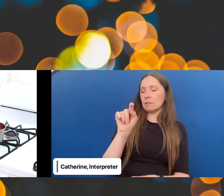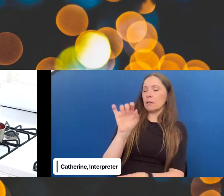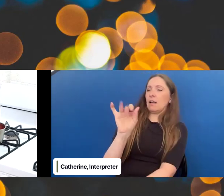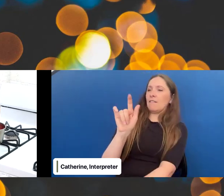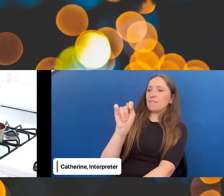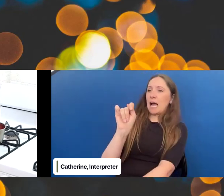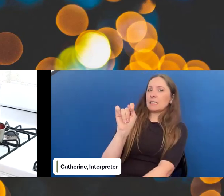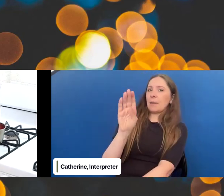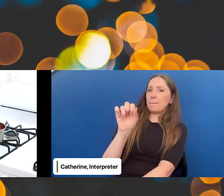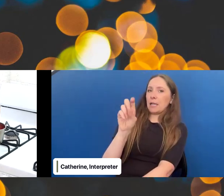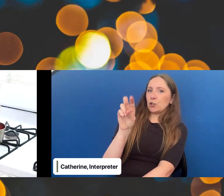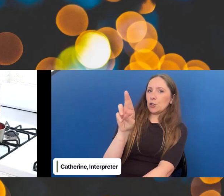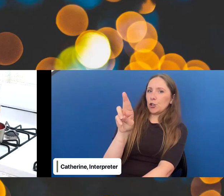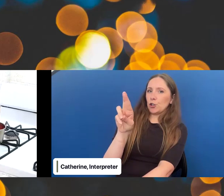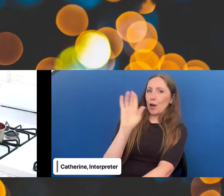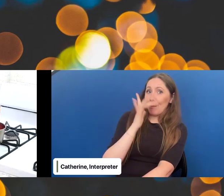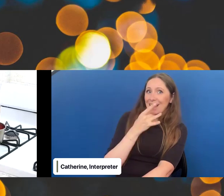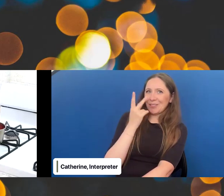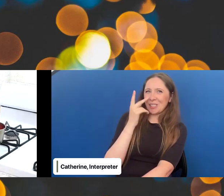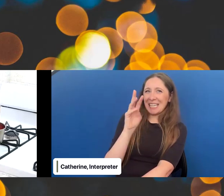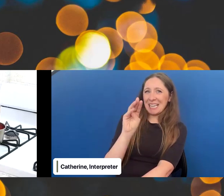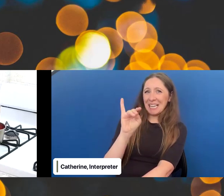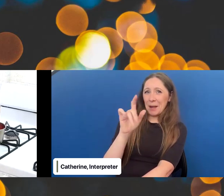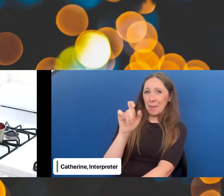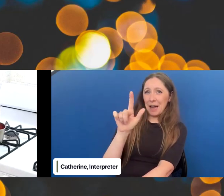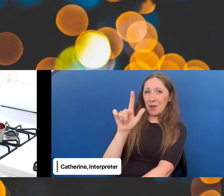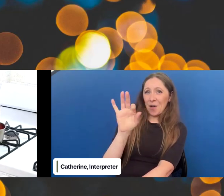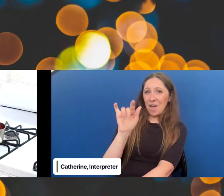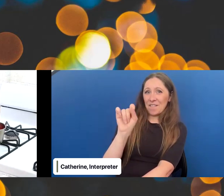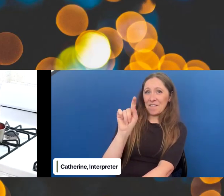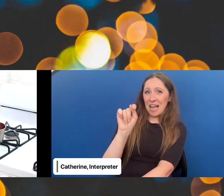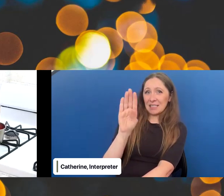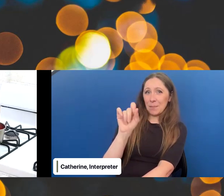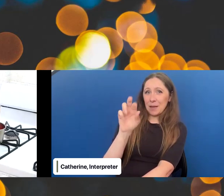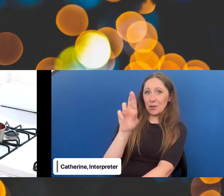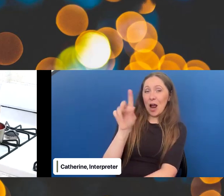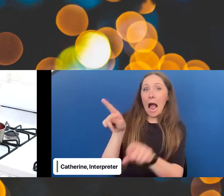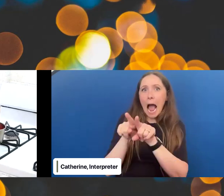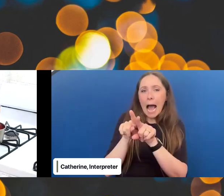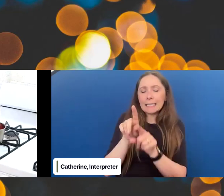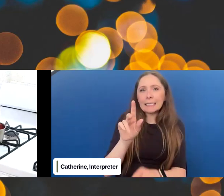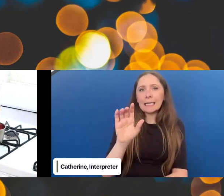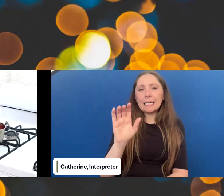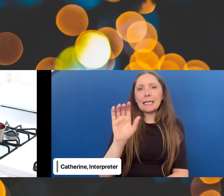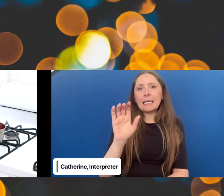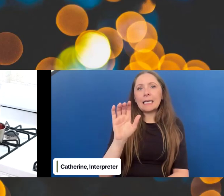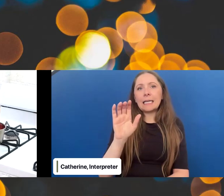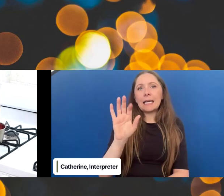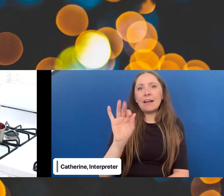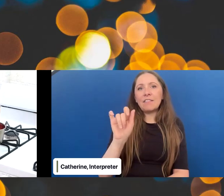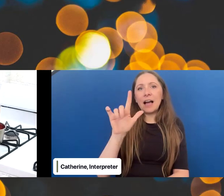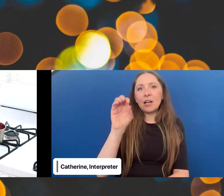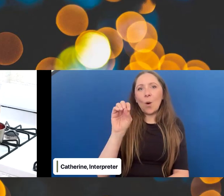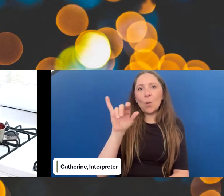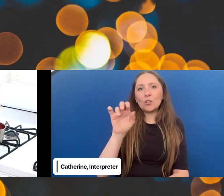I would have liked to see that. Michael Fassbender as Calico Jack. Oh. Now, don't get me wrong. Will Arnett was perfectly cast. He killed